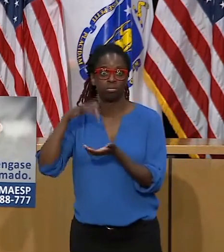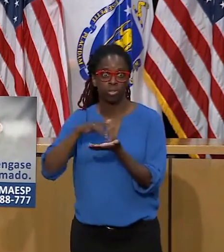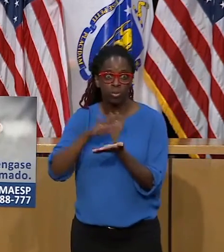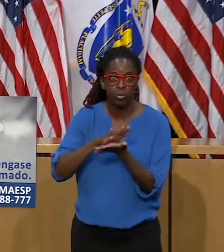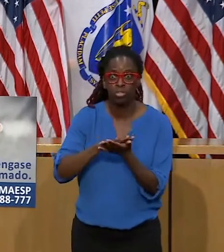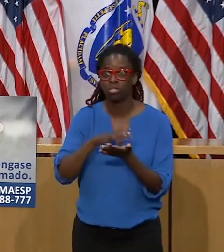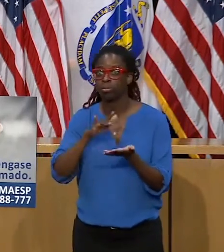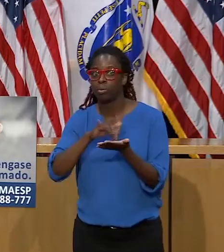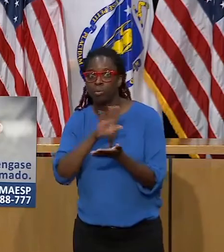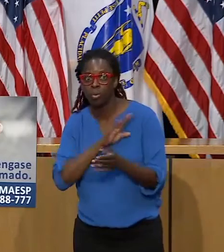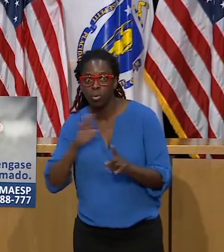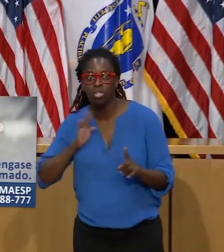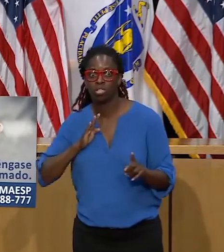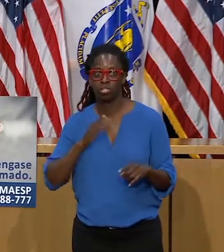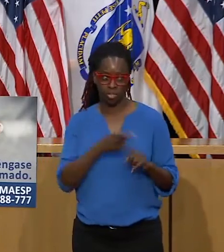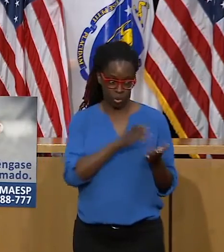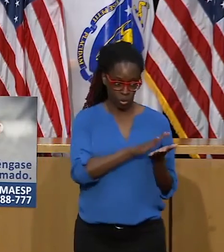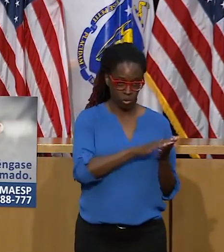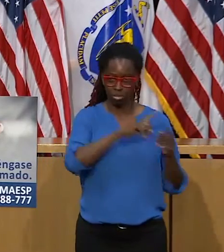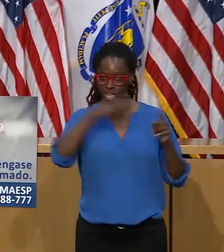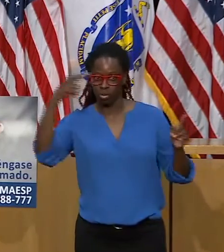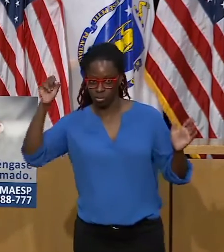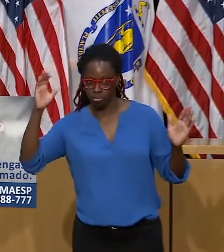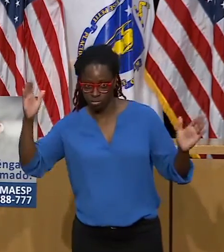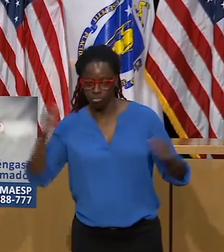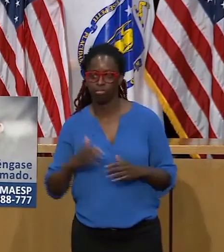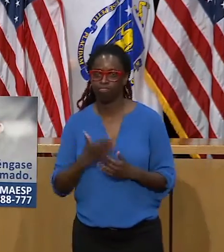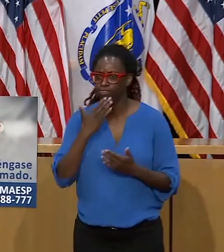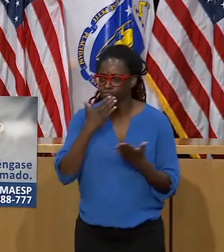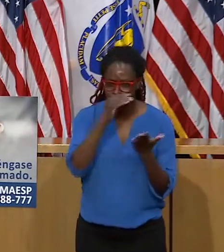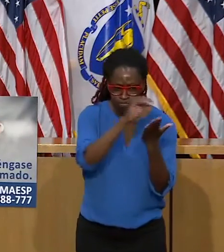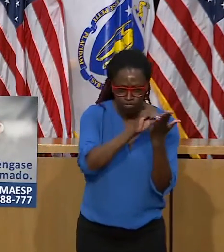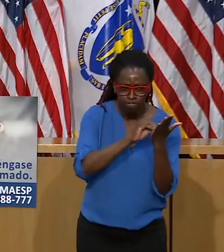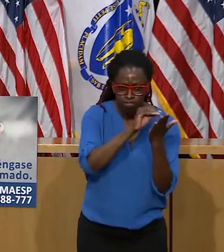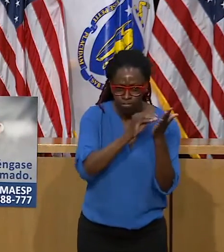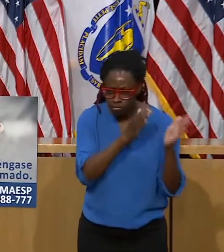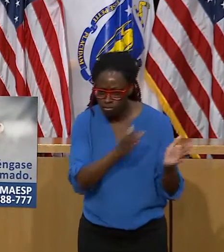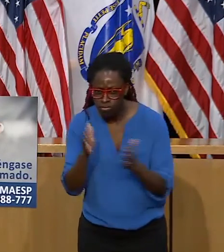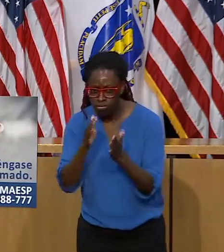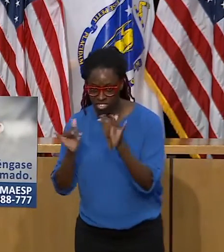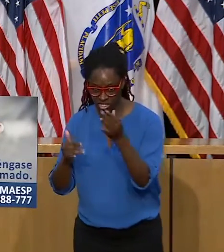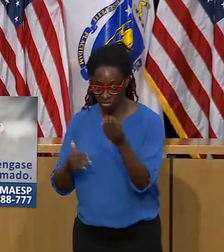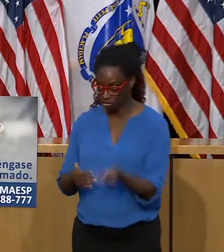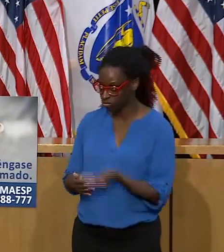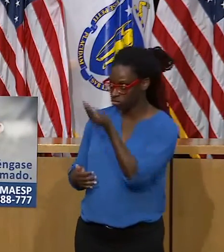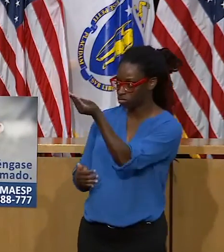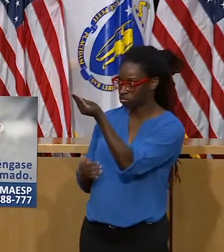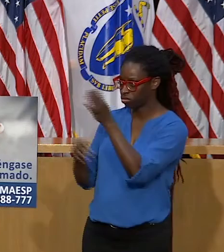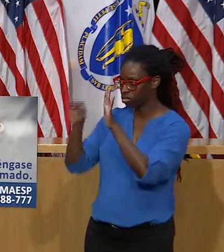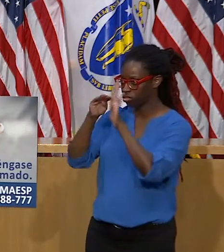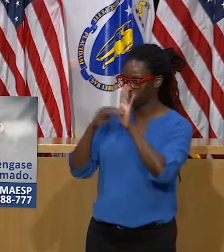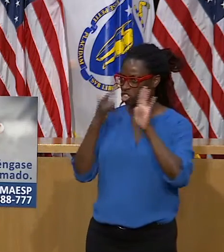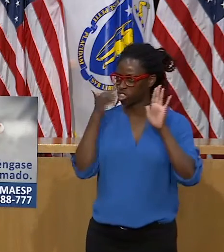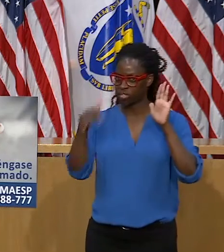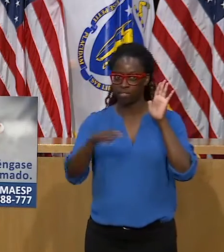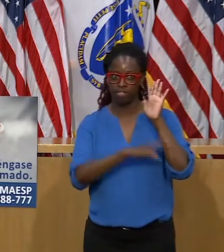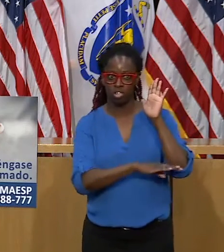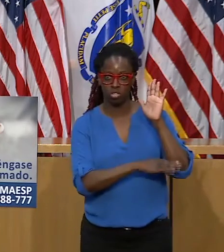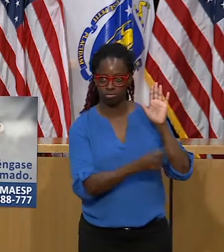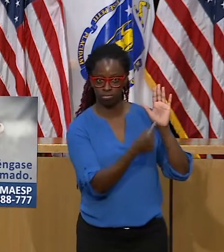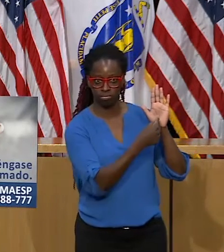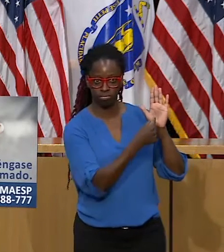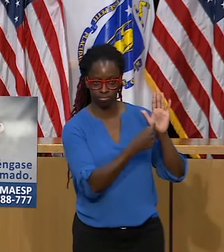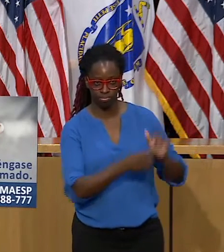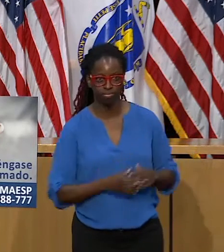thanks to that work, the Massachusetts chapter of the American Academy of Pediatrics supports this carefully developed guidance to